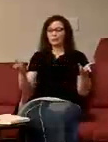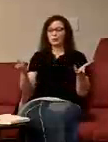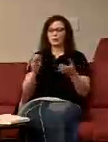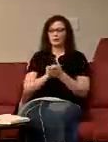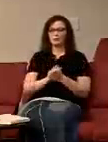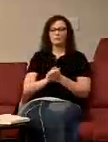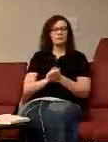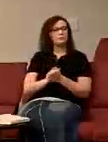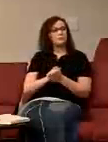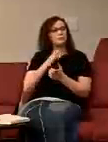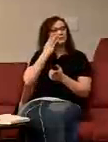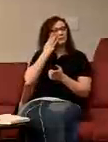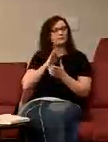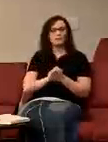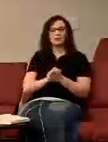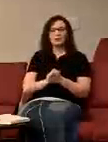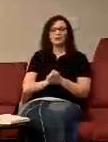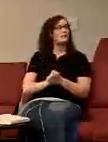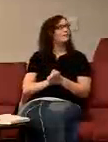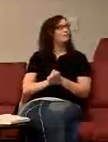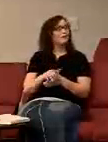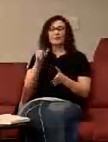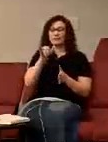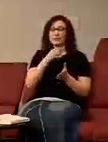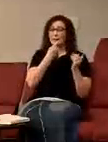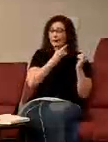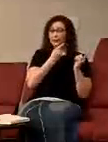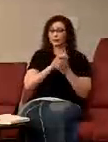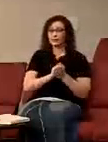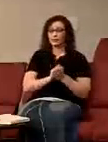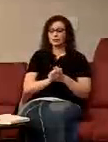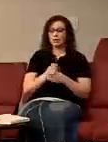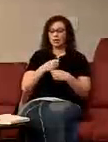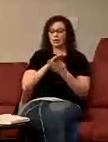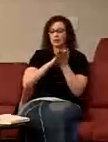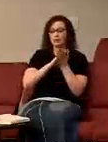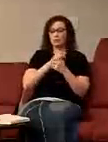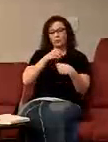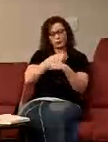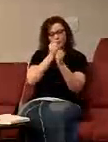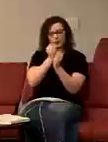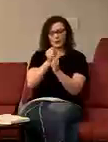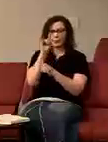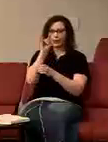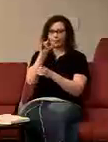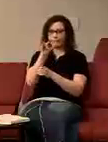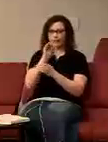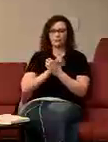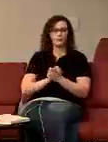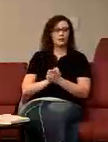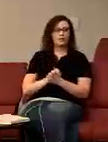to put a plane together, and a plane is nothing compared to the human body. I mean, if you think about it, they can make things that